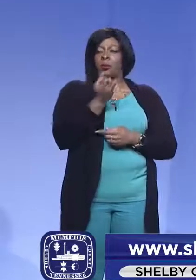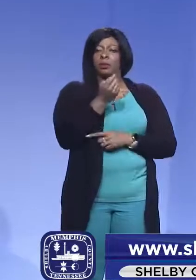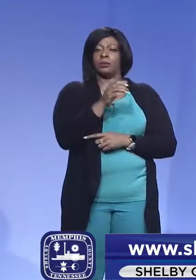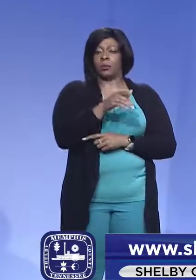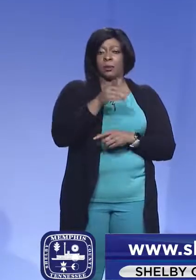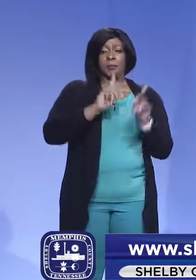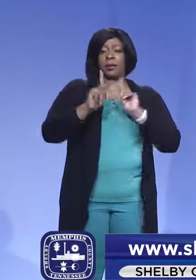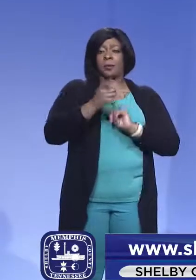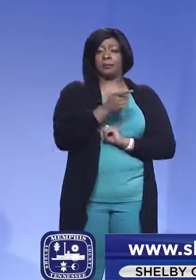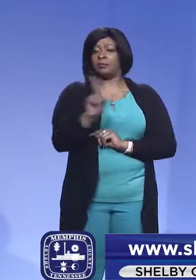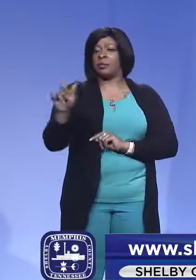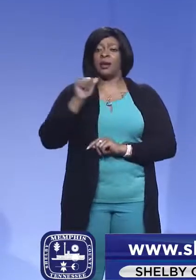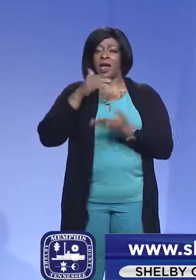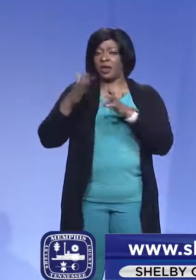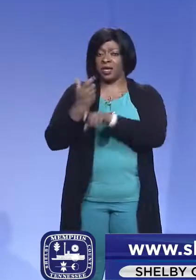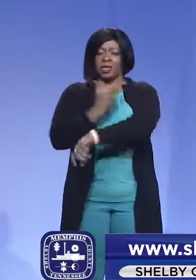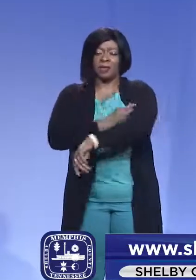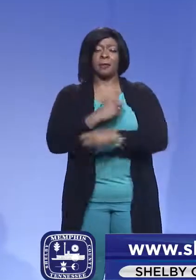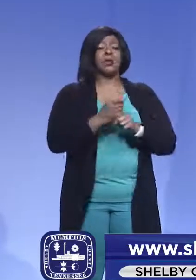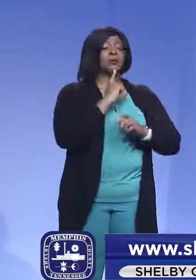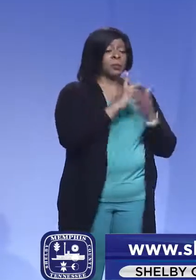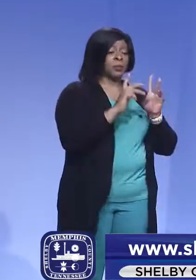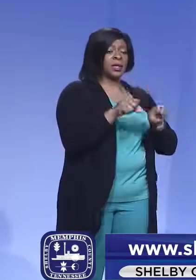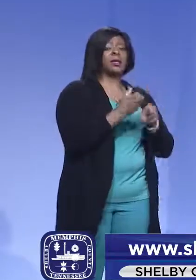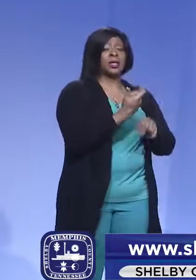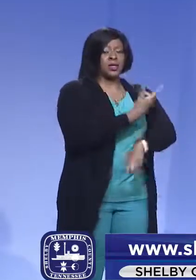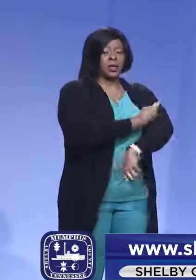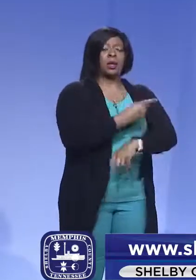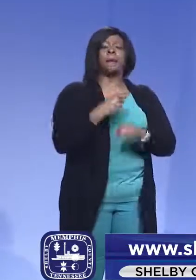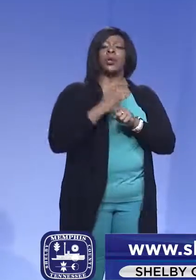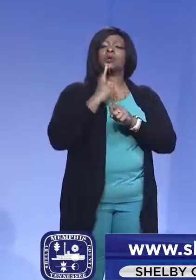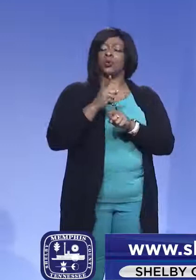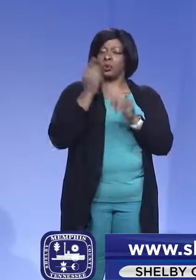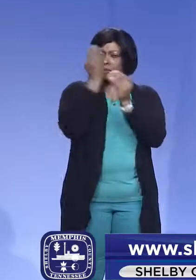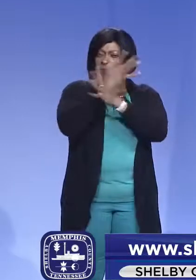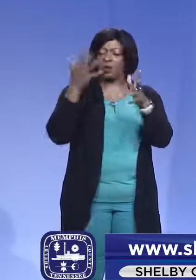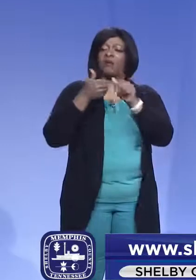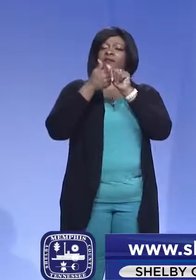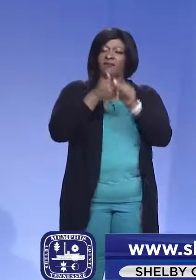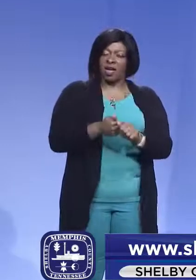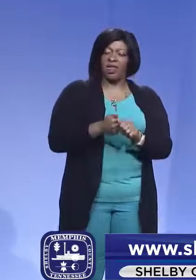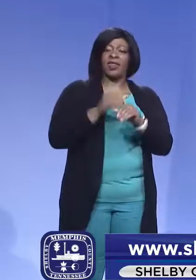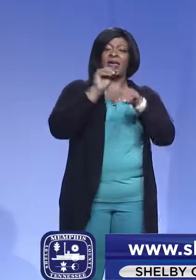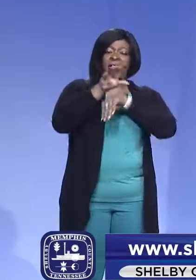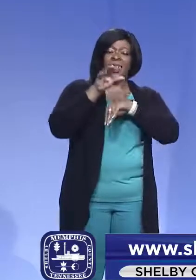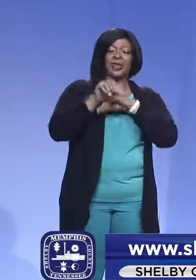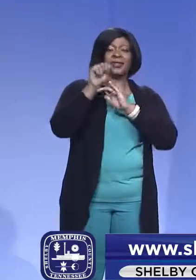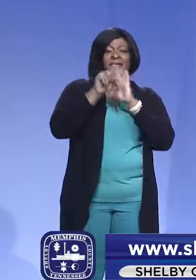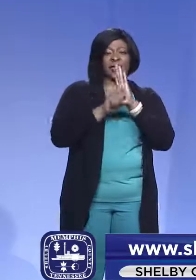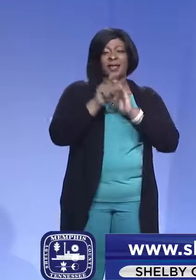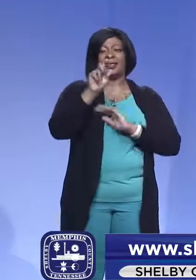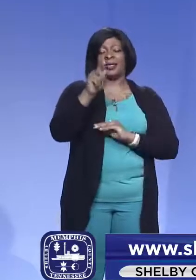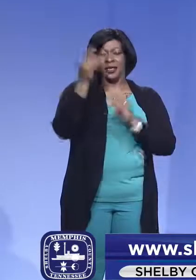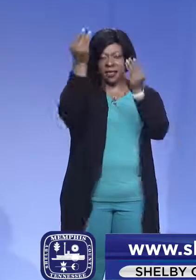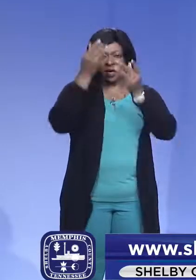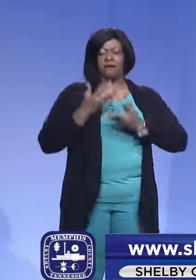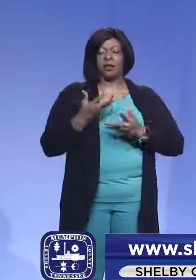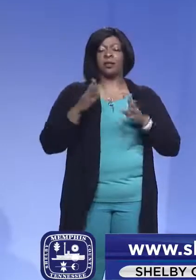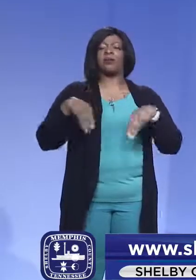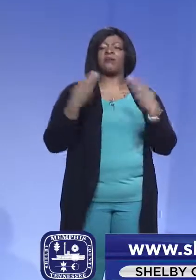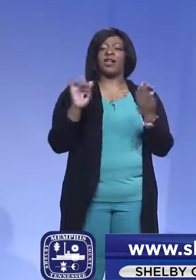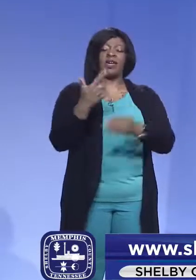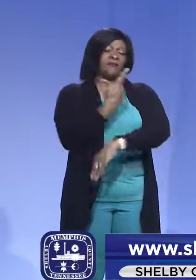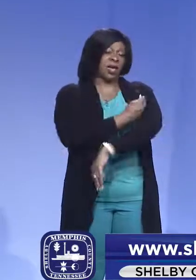people away. So I want to assure the public that we adhere to all guidance that the state of Tennessee gave us in providing